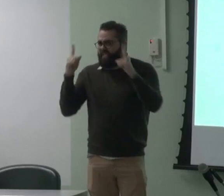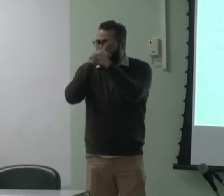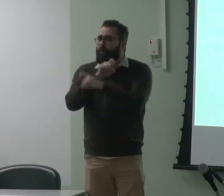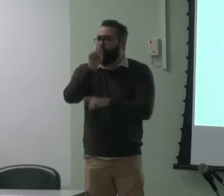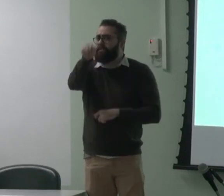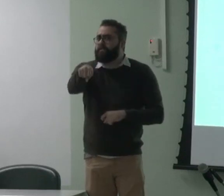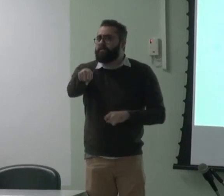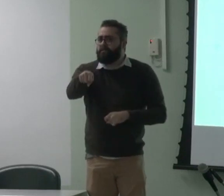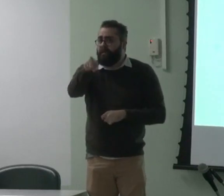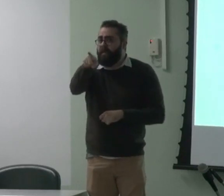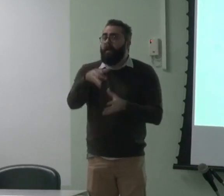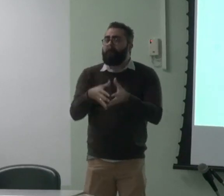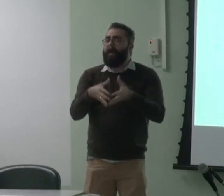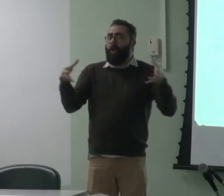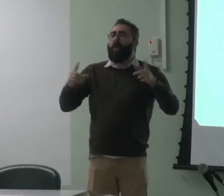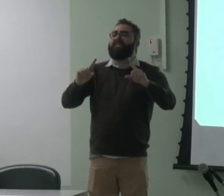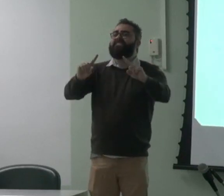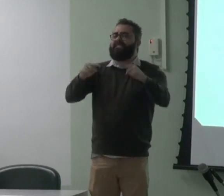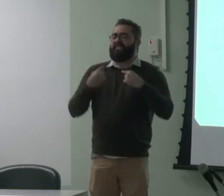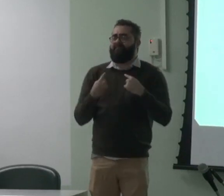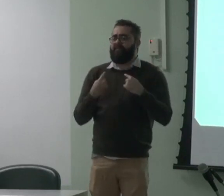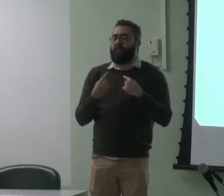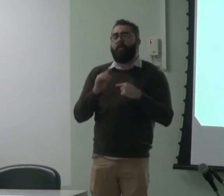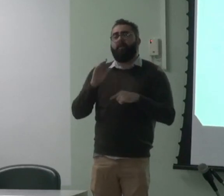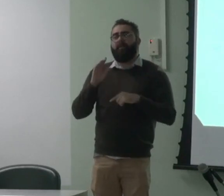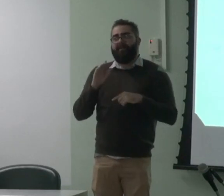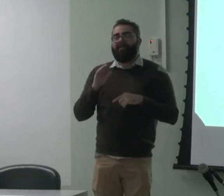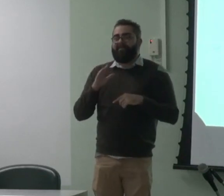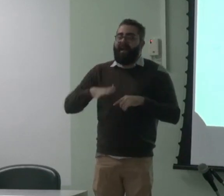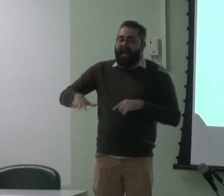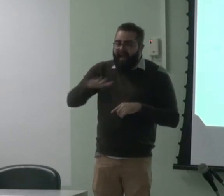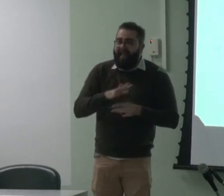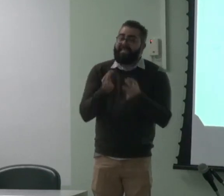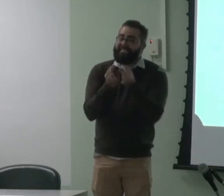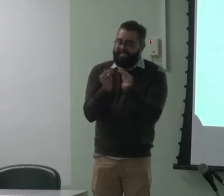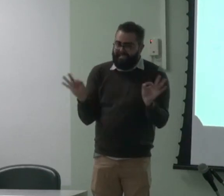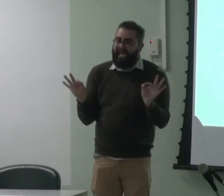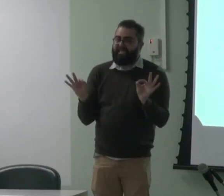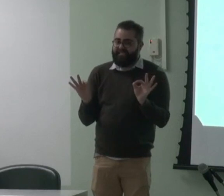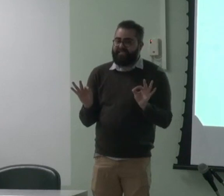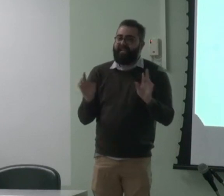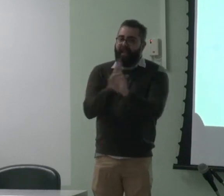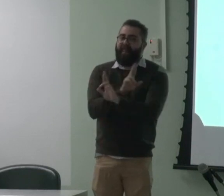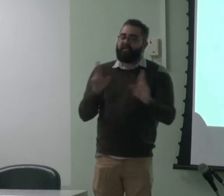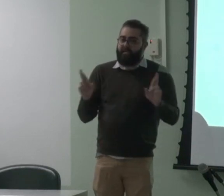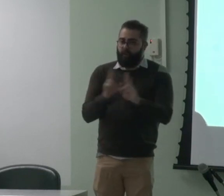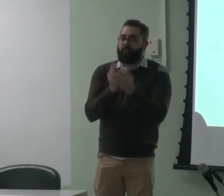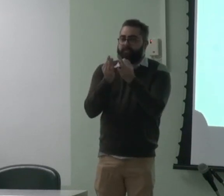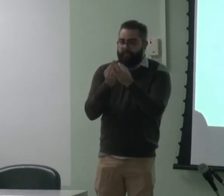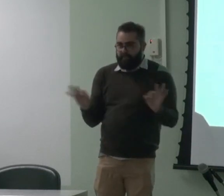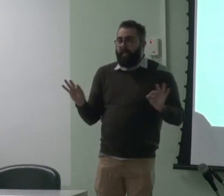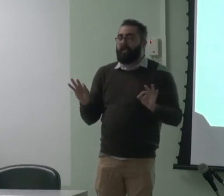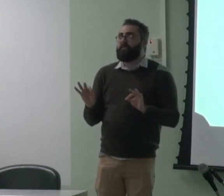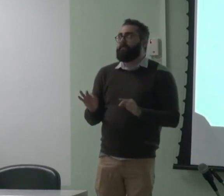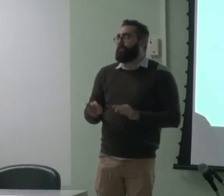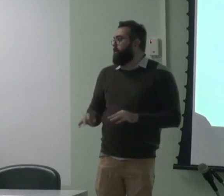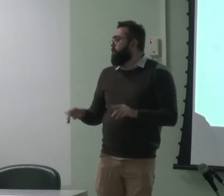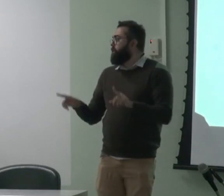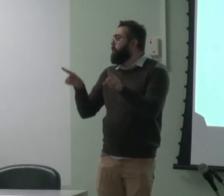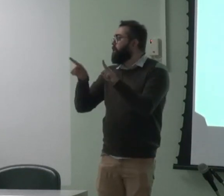bigger challenge for syntactic relations, and even more for